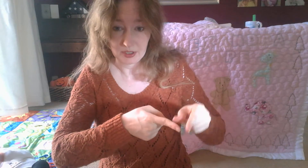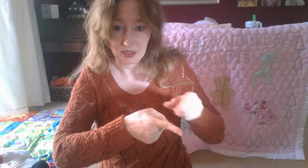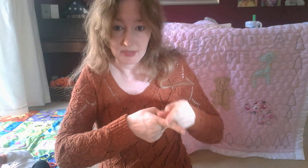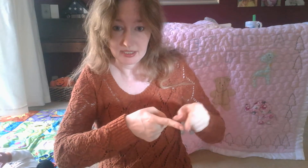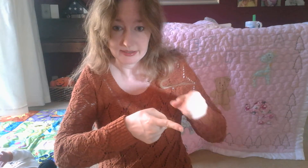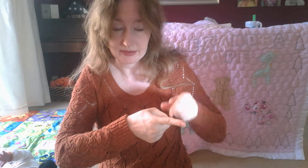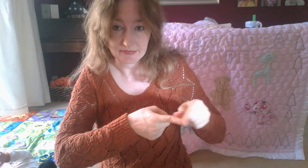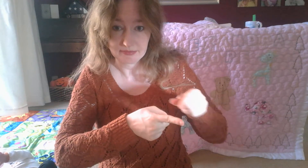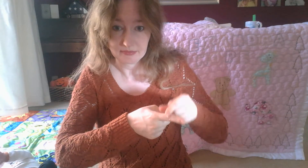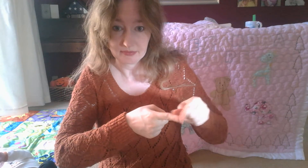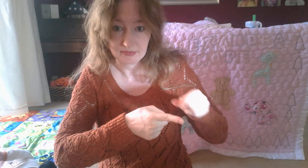Green beans.